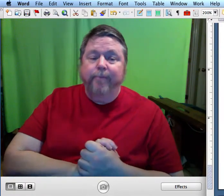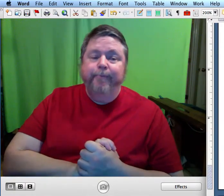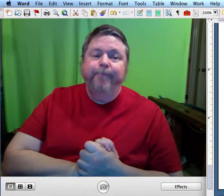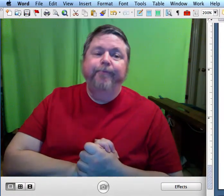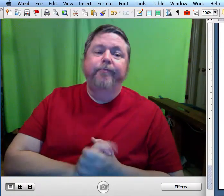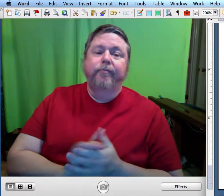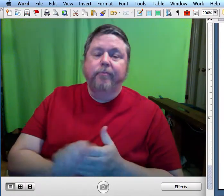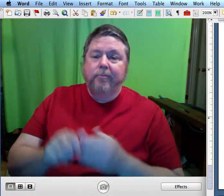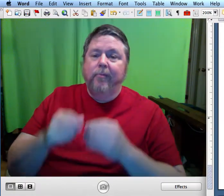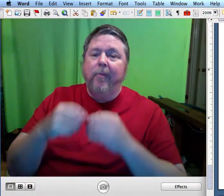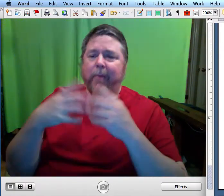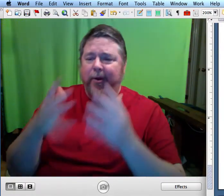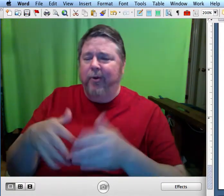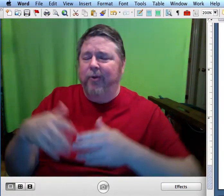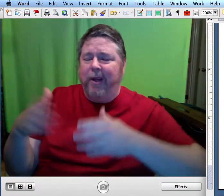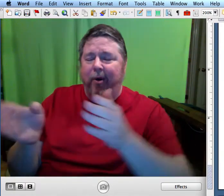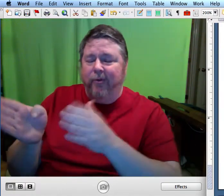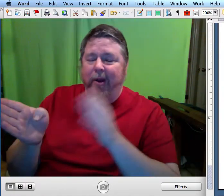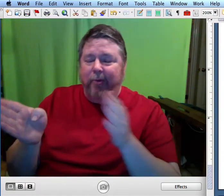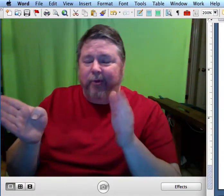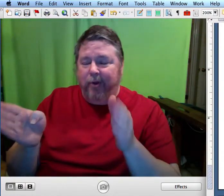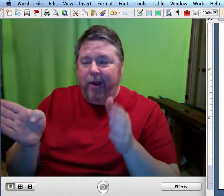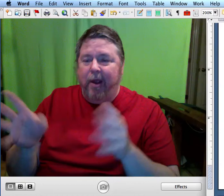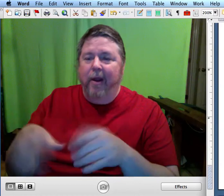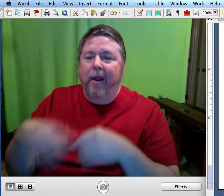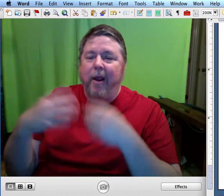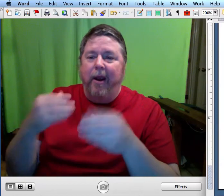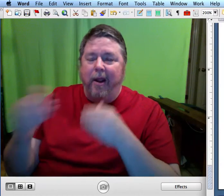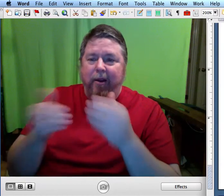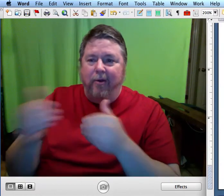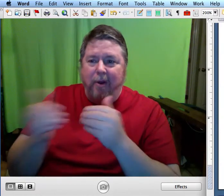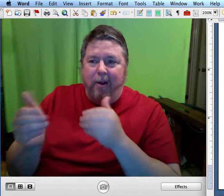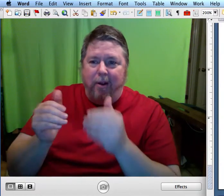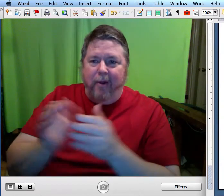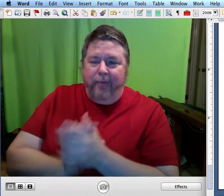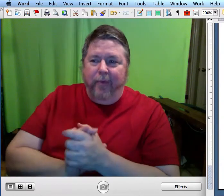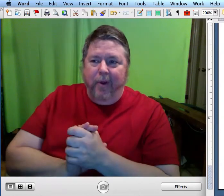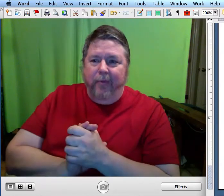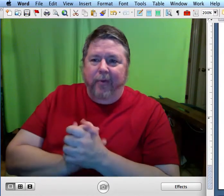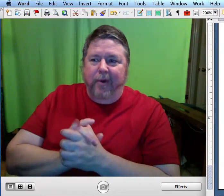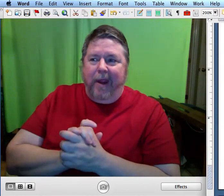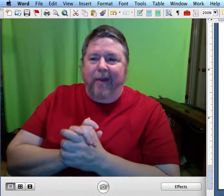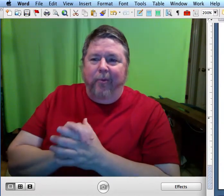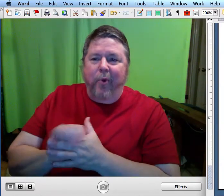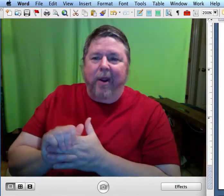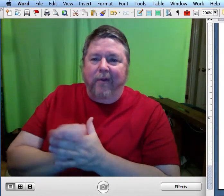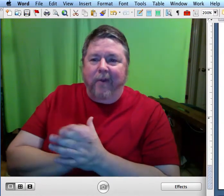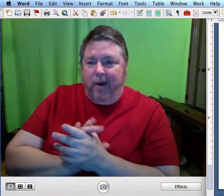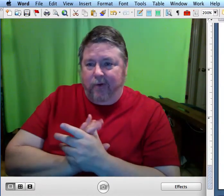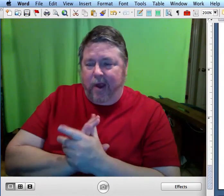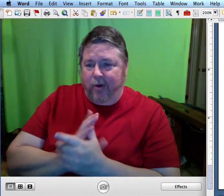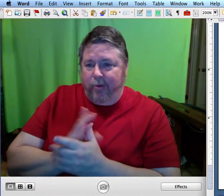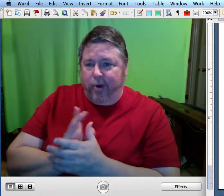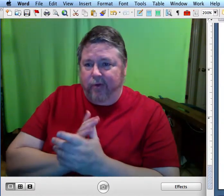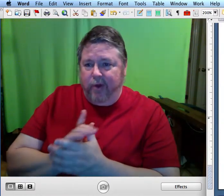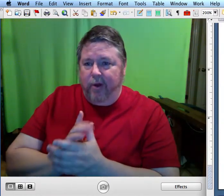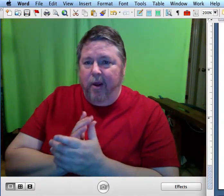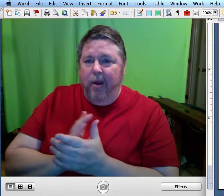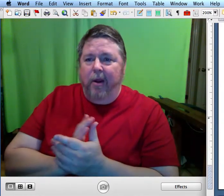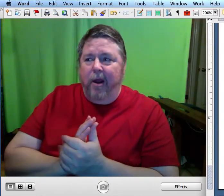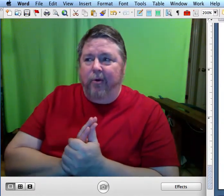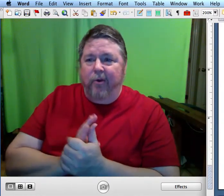of it. But they're usually key parts that I'm used to looking at, and I can gain some quick insight as to how you're